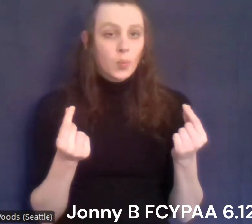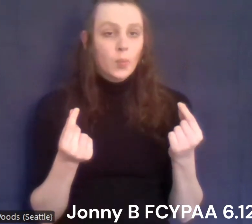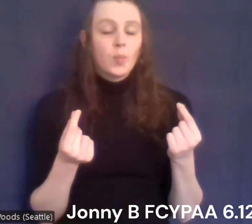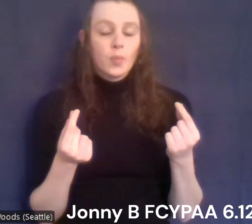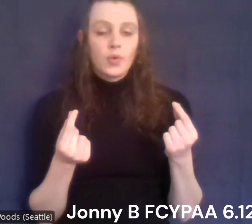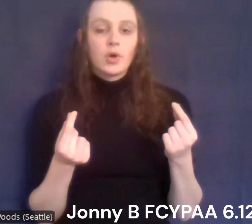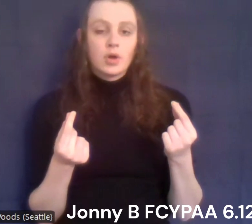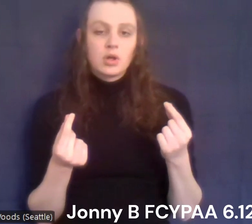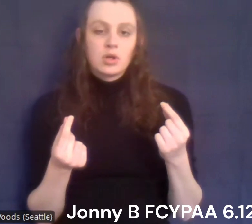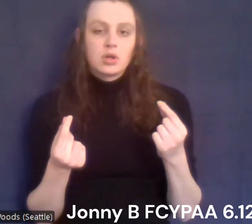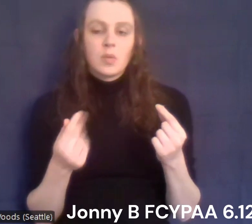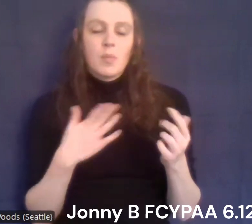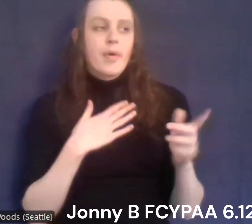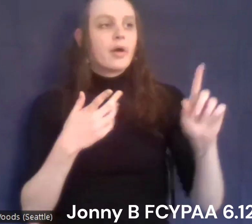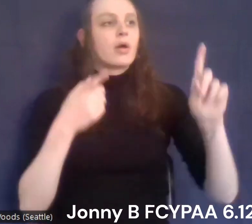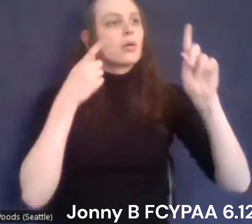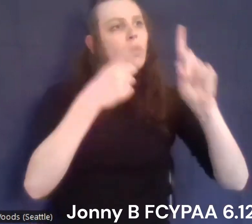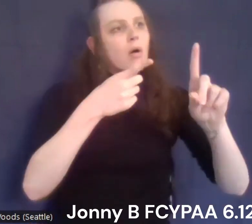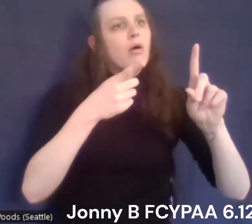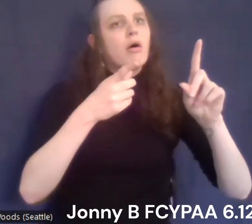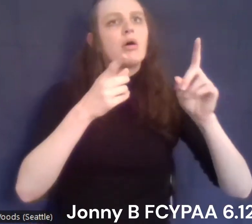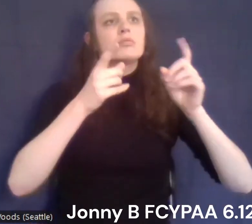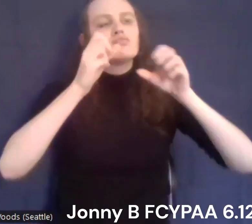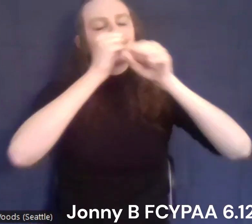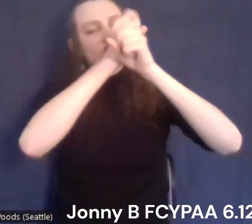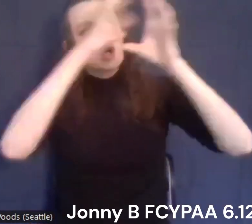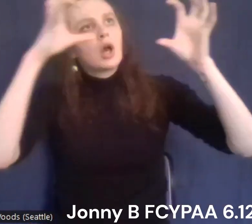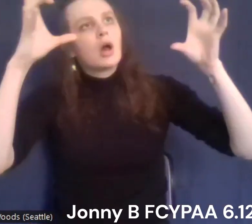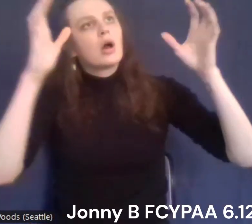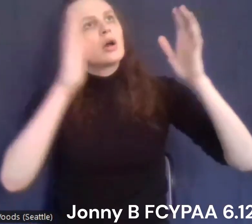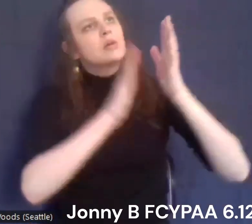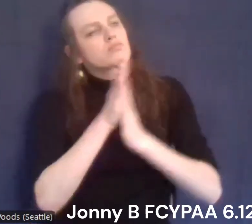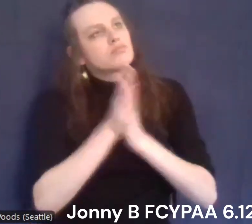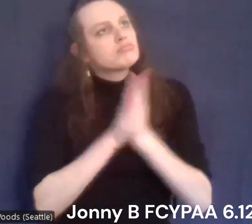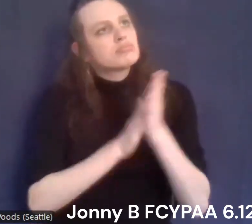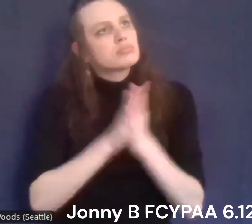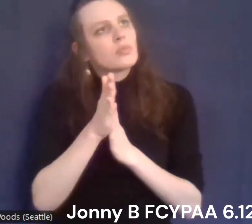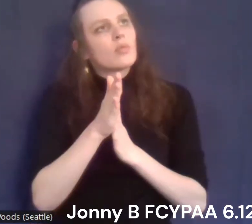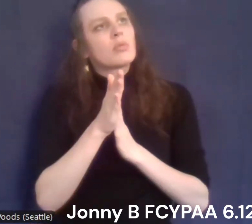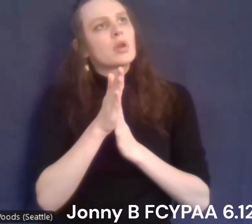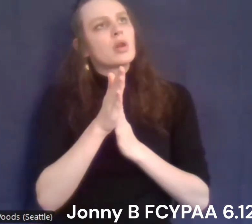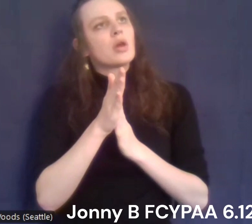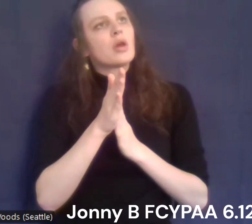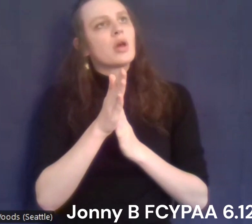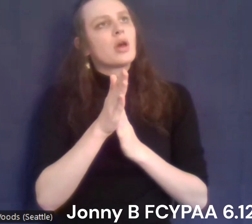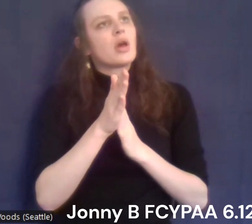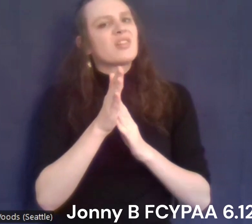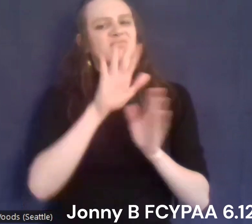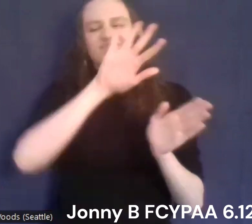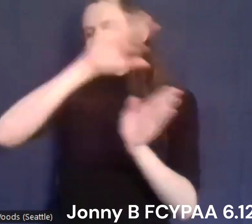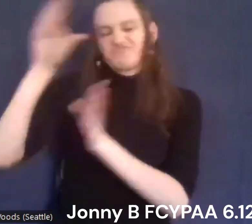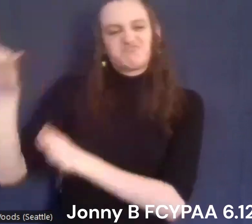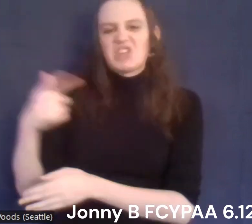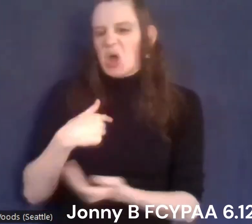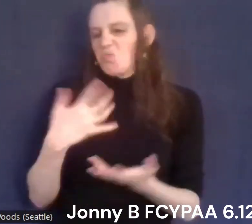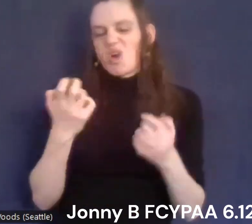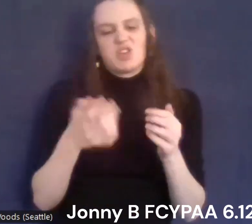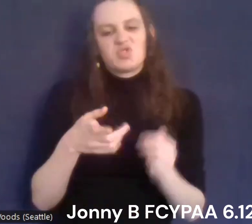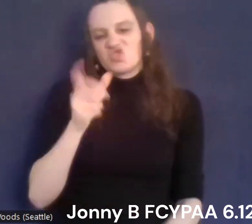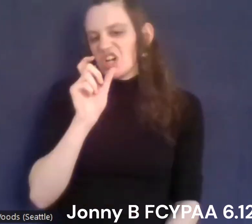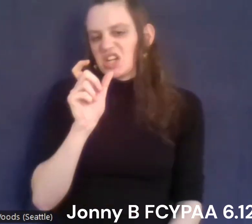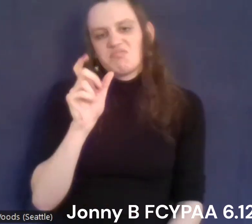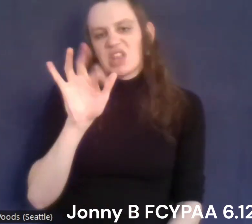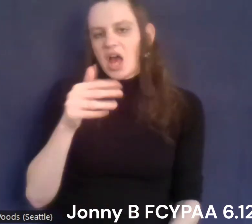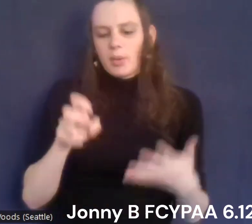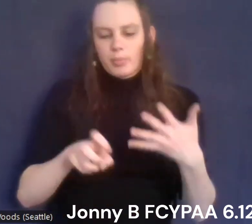and ambitions and desires, everything, like all of a sudden drinking was starting to climb up that ladder and starting to